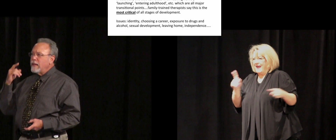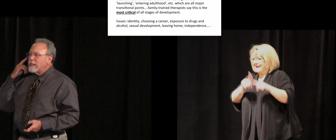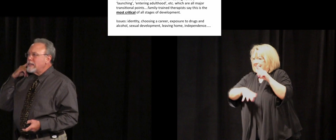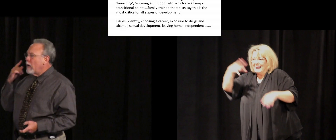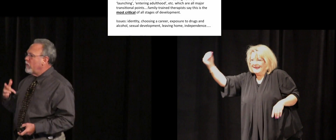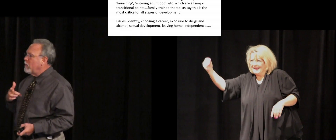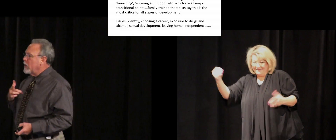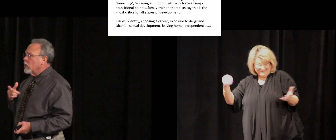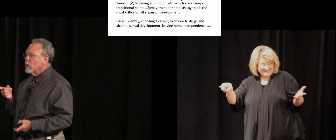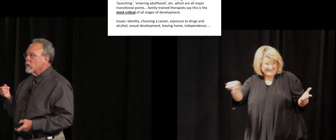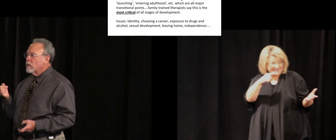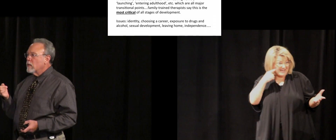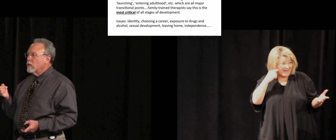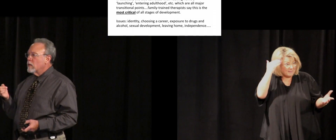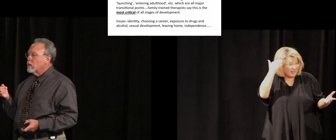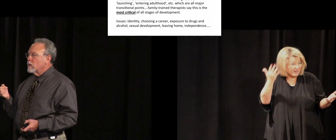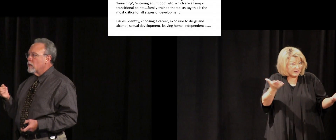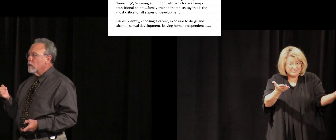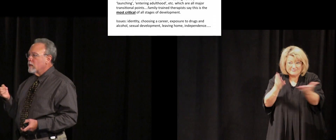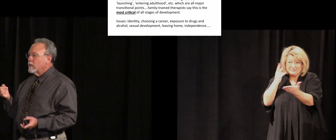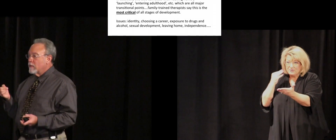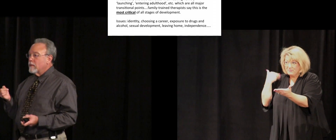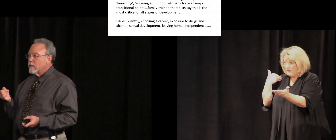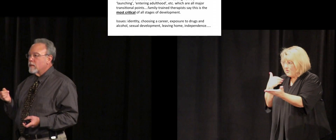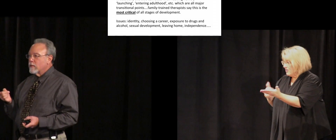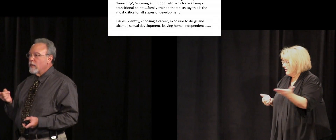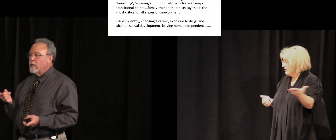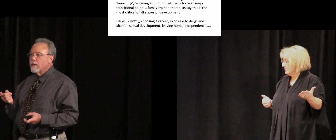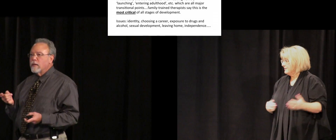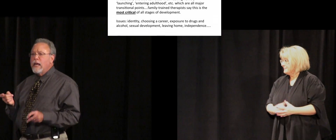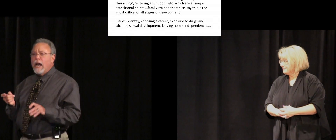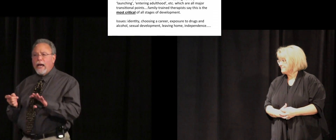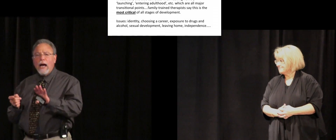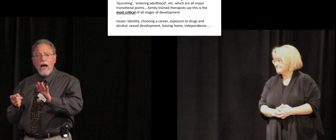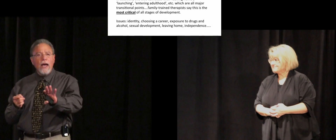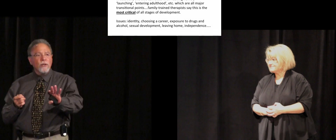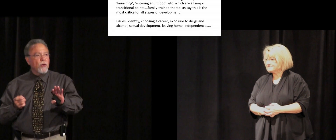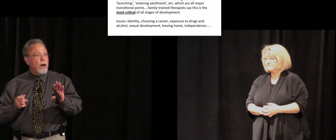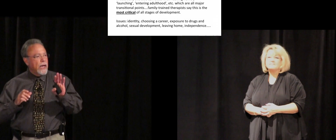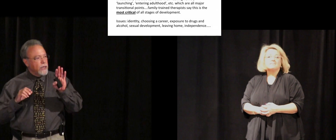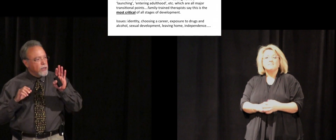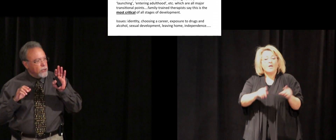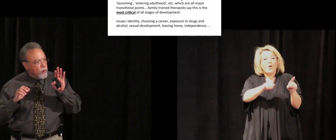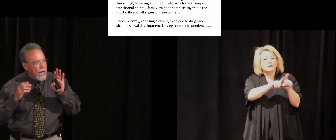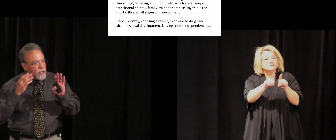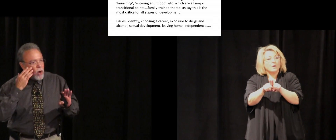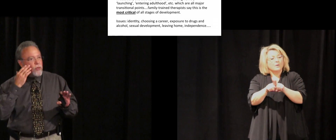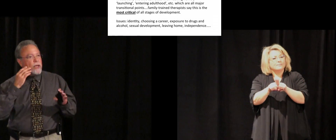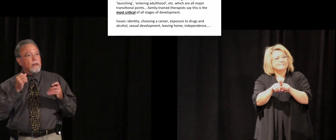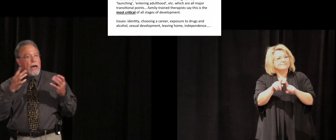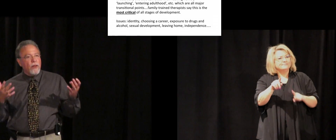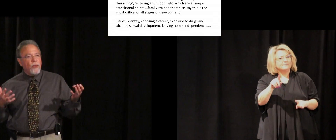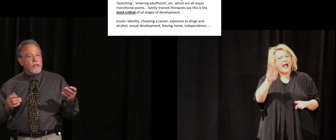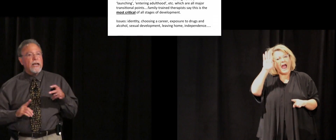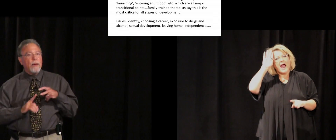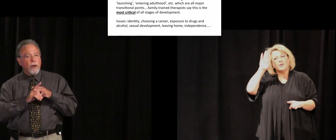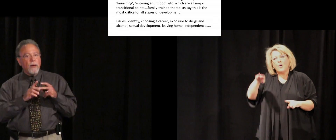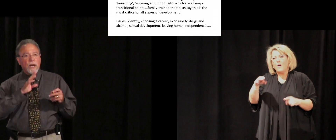And it's what all of us are or need to be doing because it's the right thing to do. When you